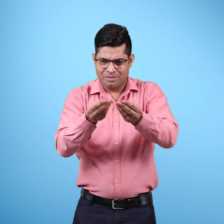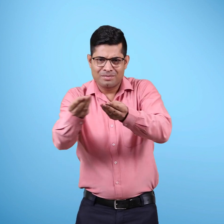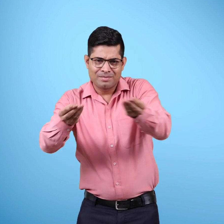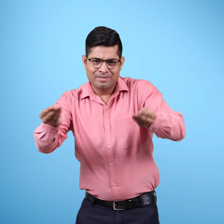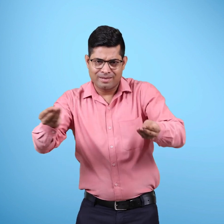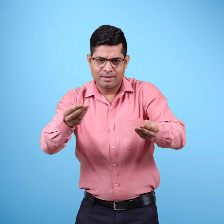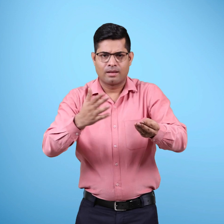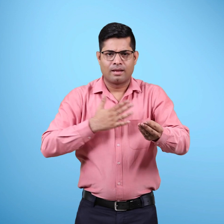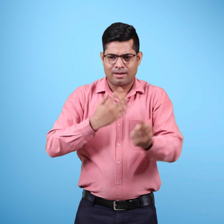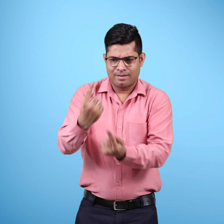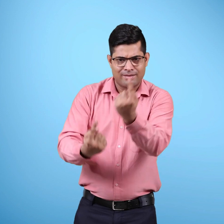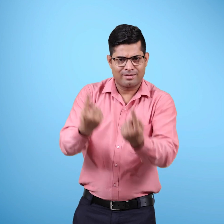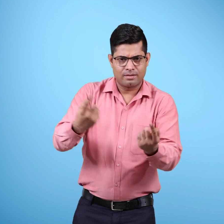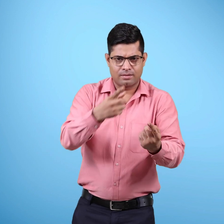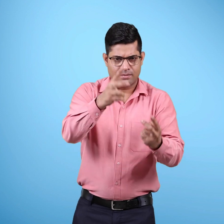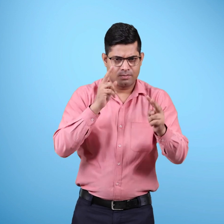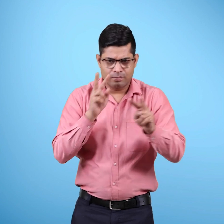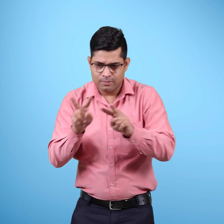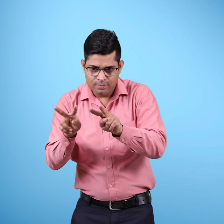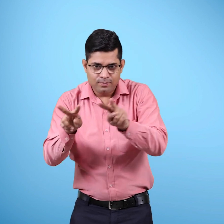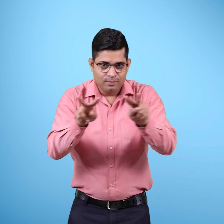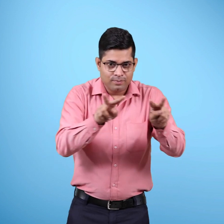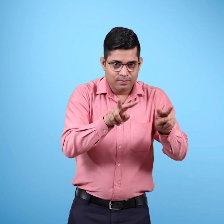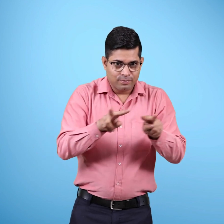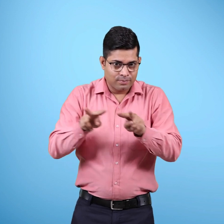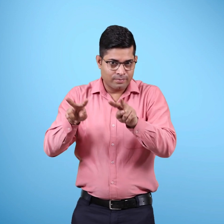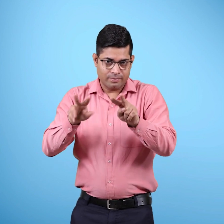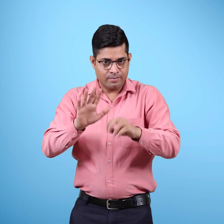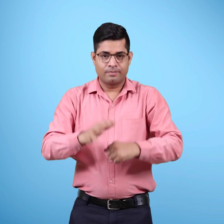Observe closely the stems of different plants around you.